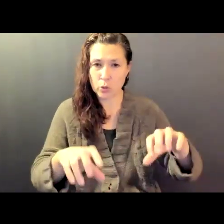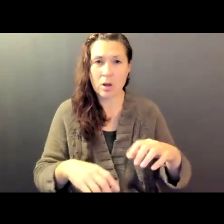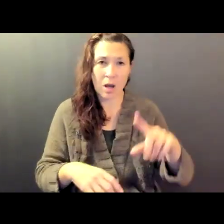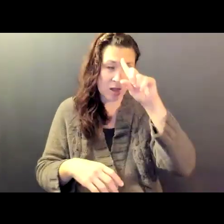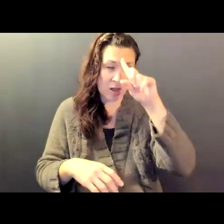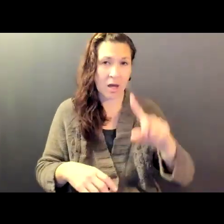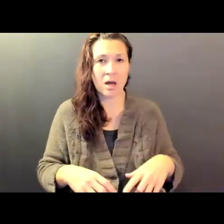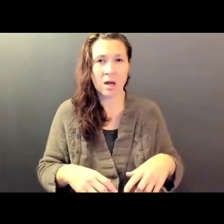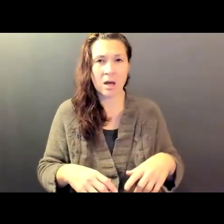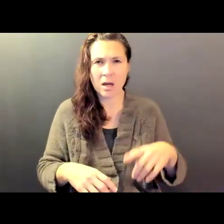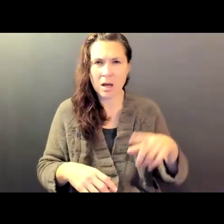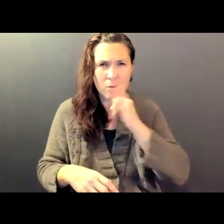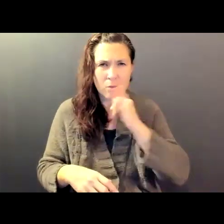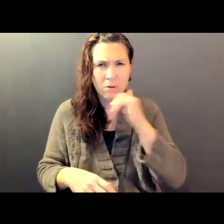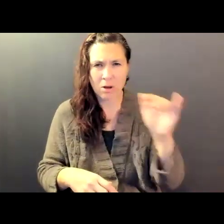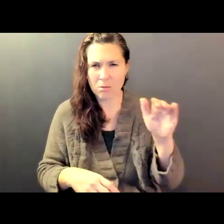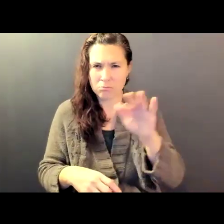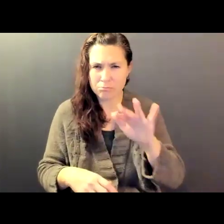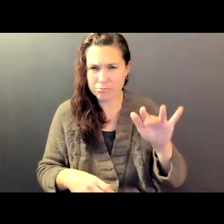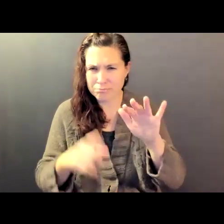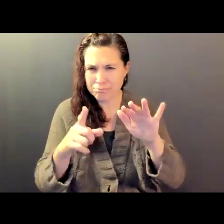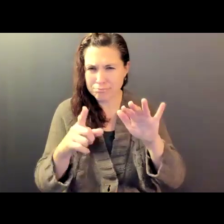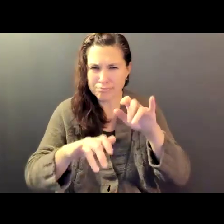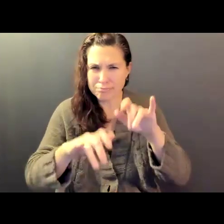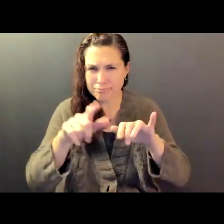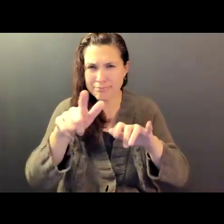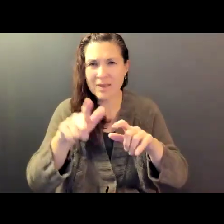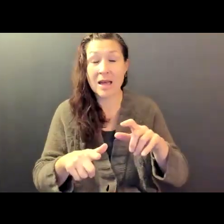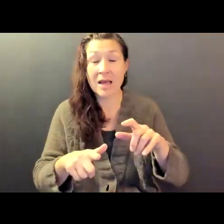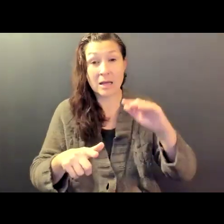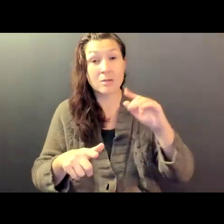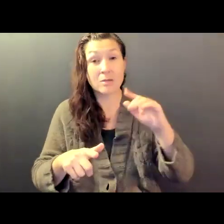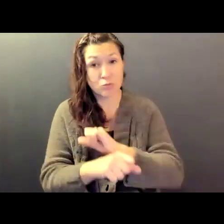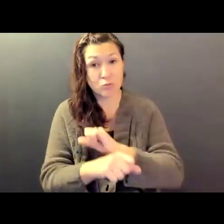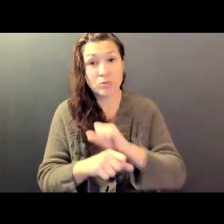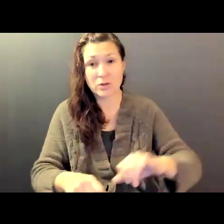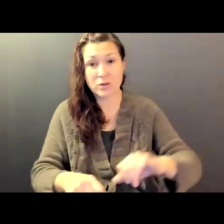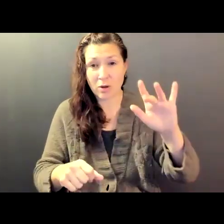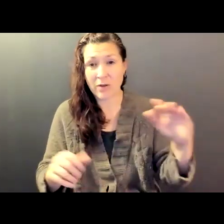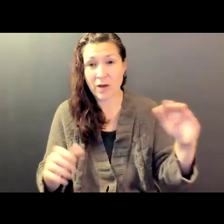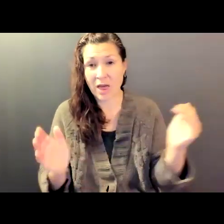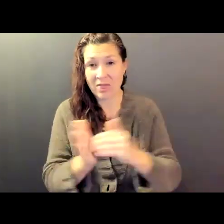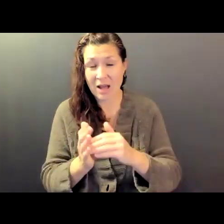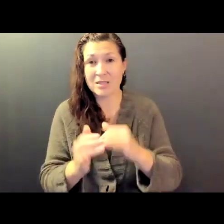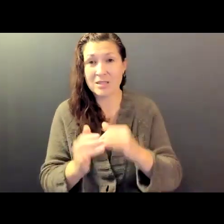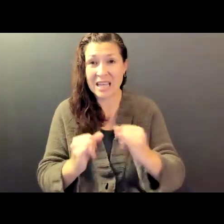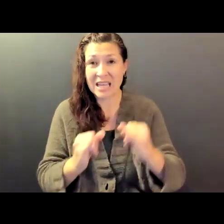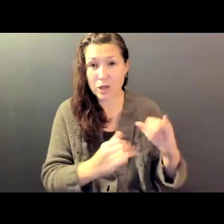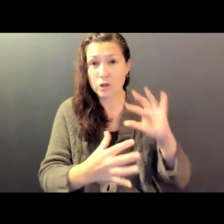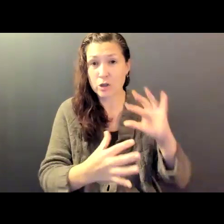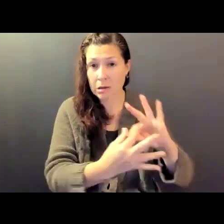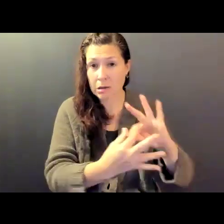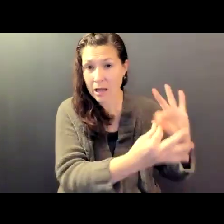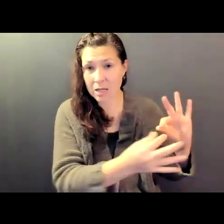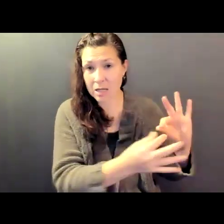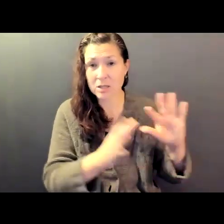had a typo when I first saw this number, but there were 25,000 individual touch points with families. This includes